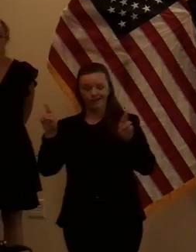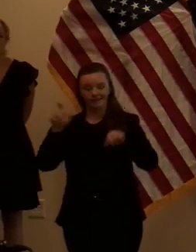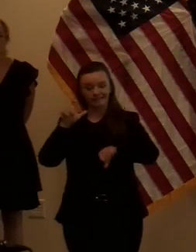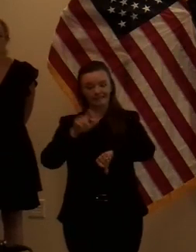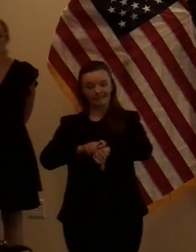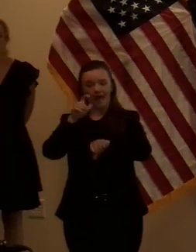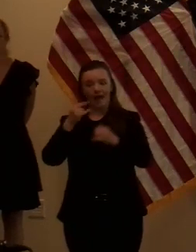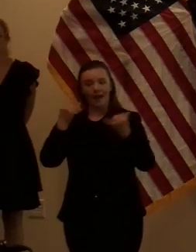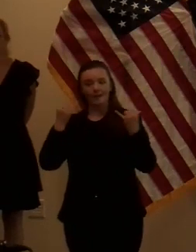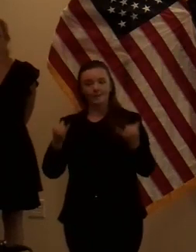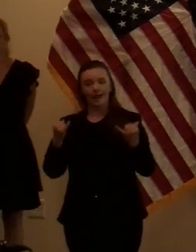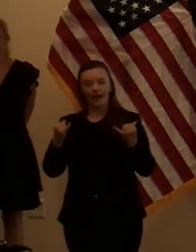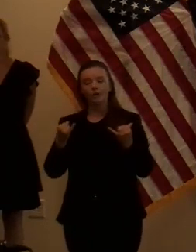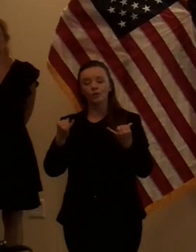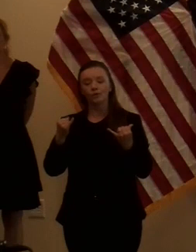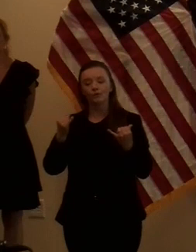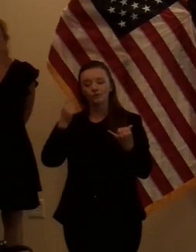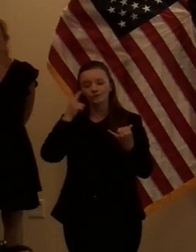to restart